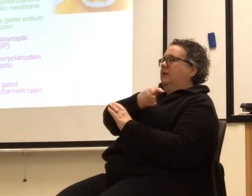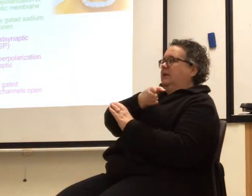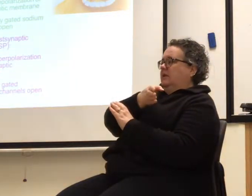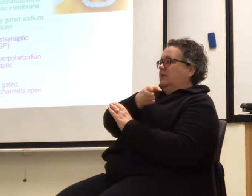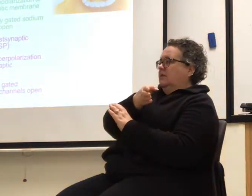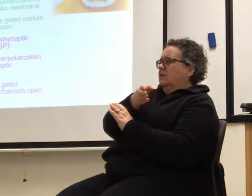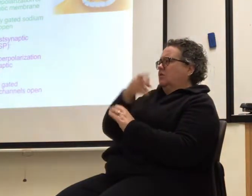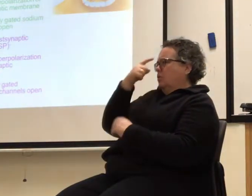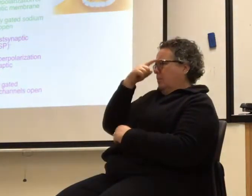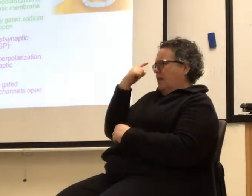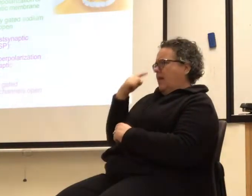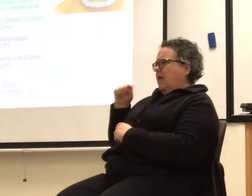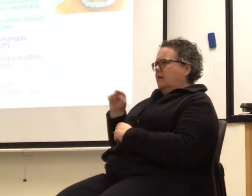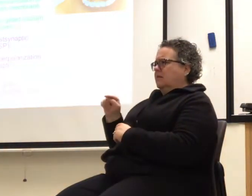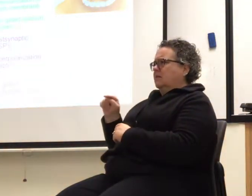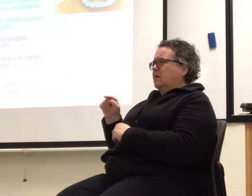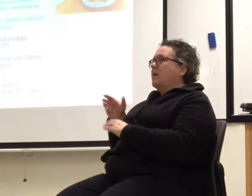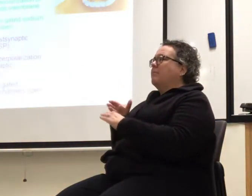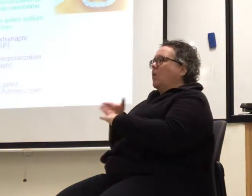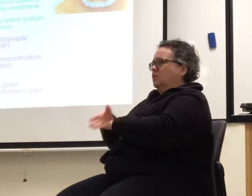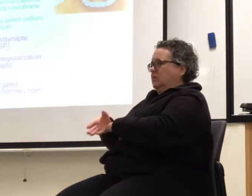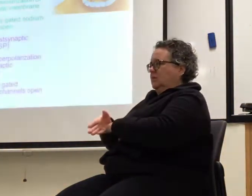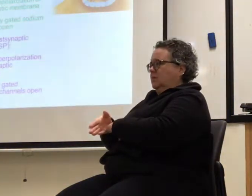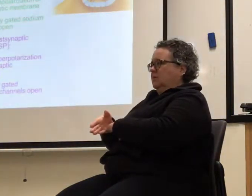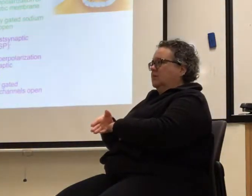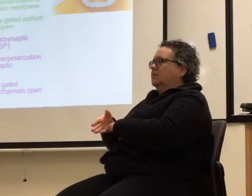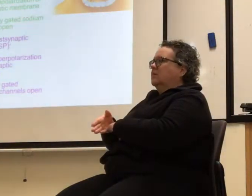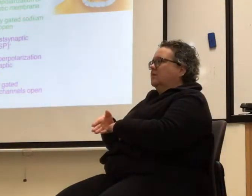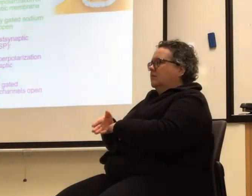So what's the black cell? Post.